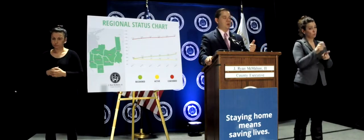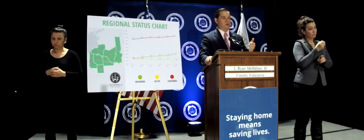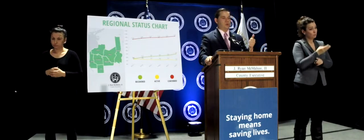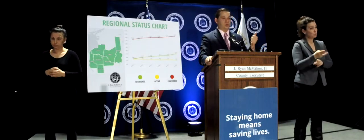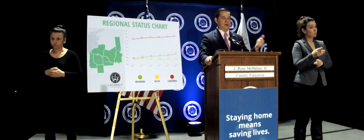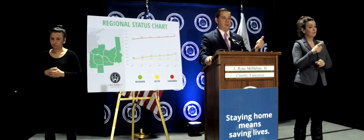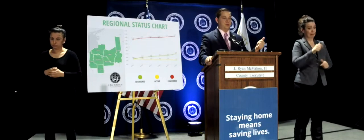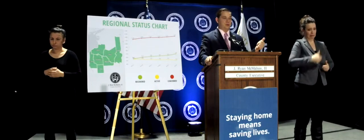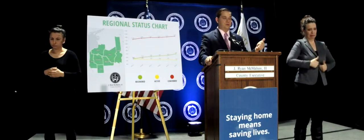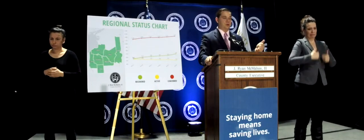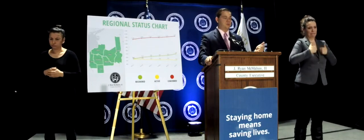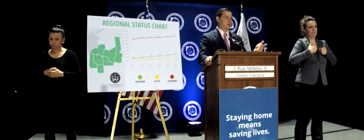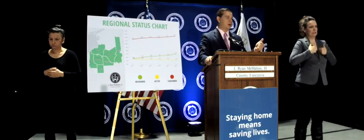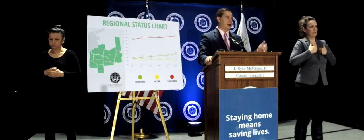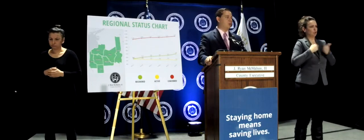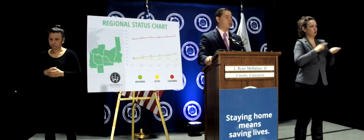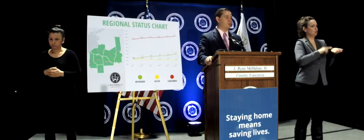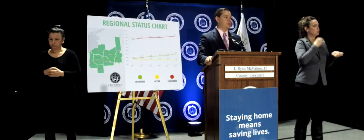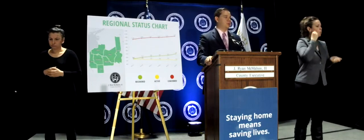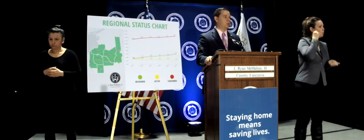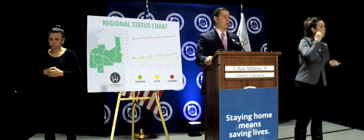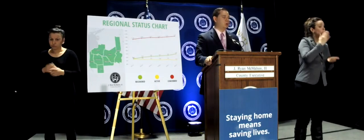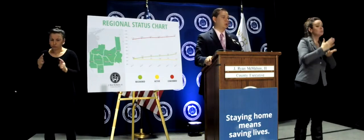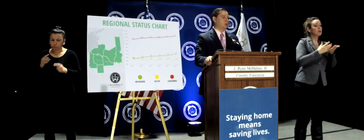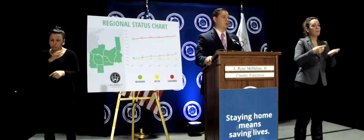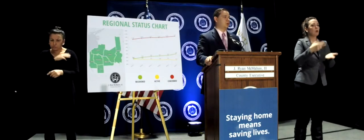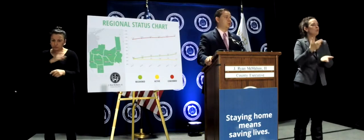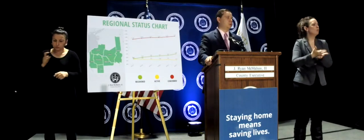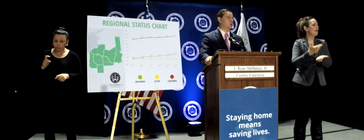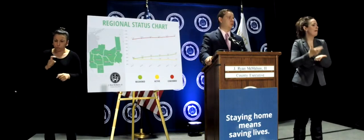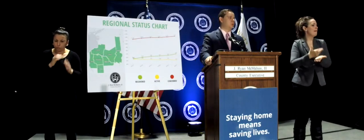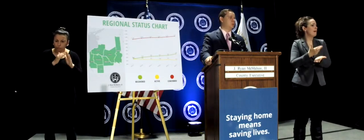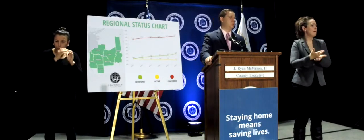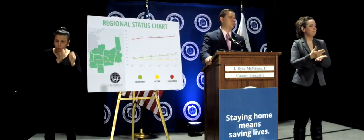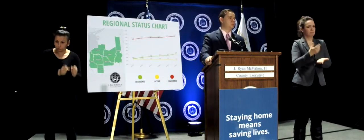homes or have rehabbed in nursing homes that are not with us anymore.